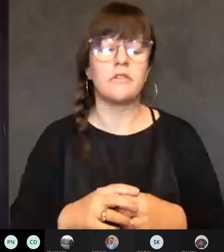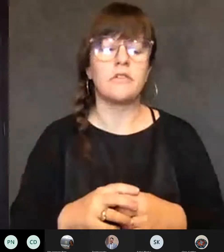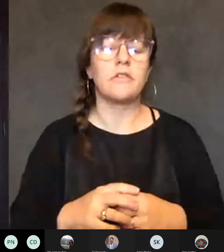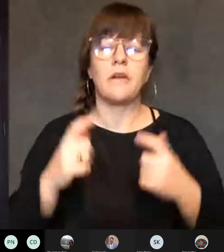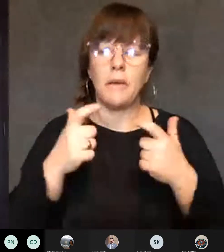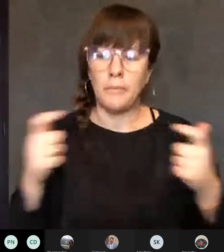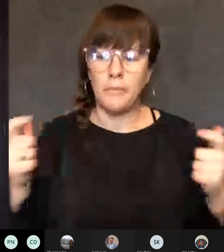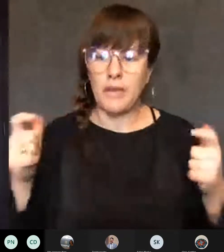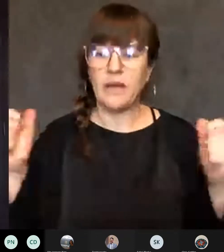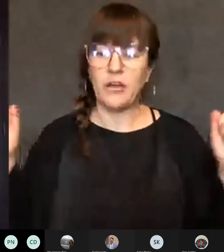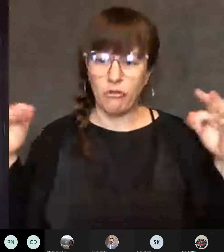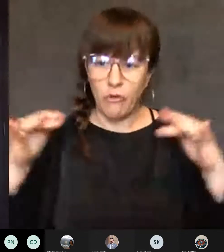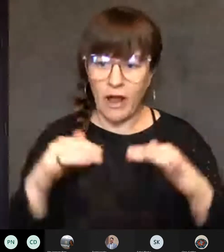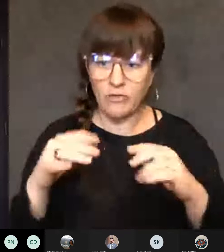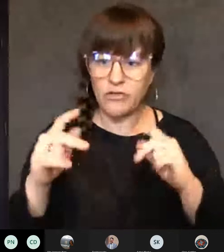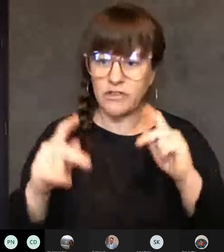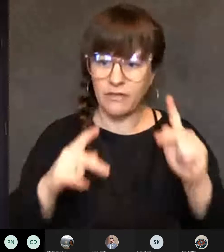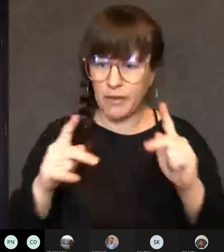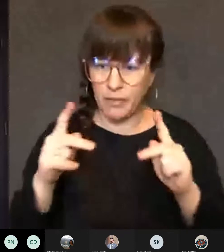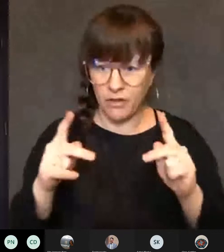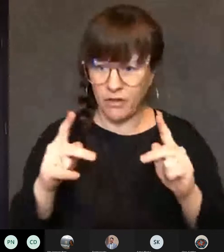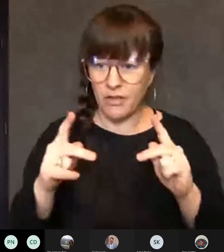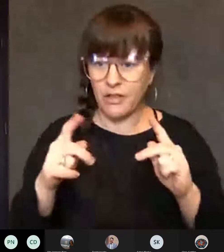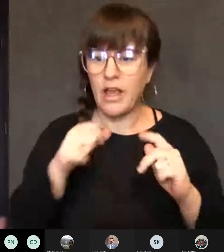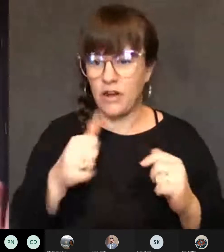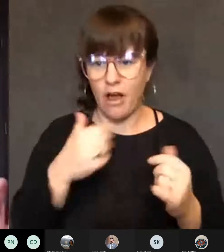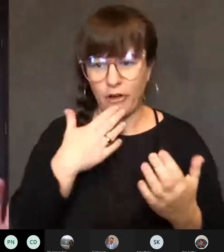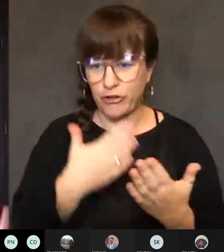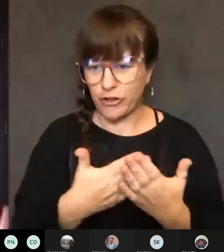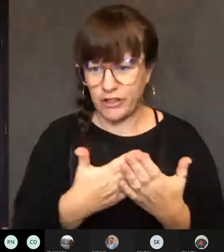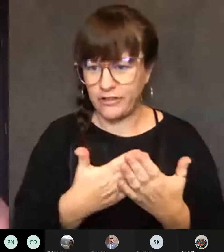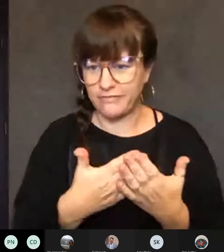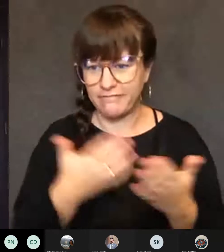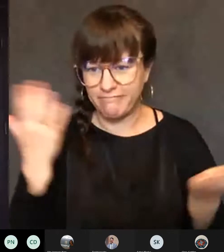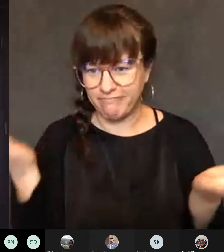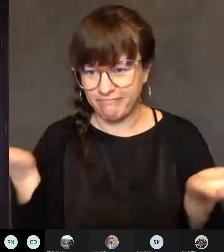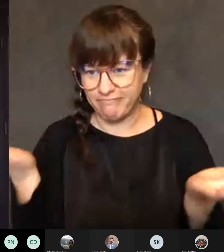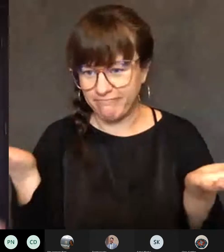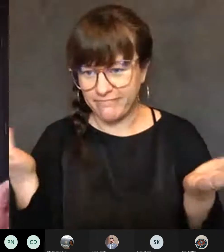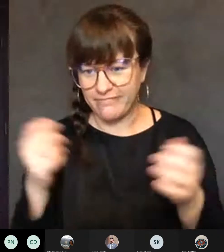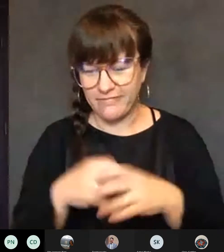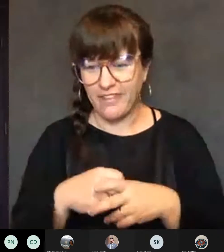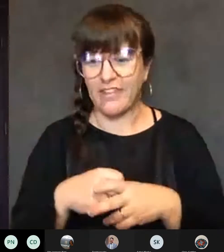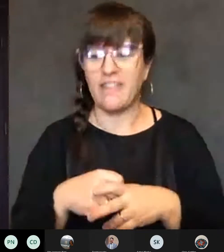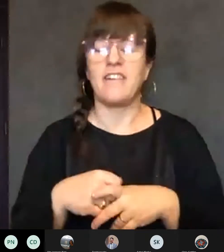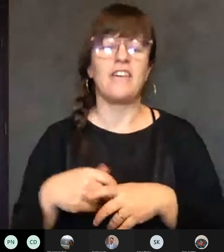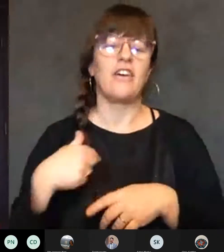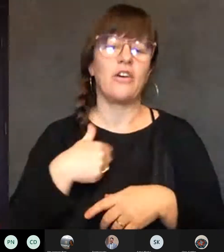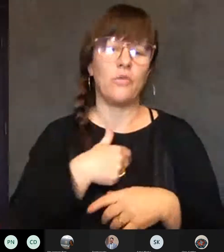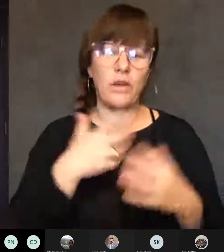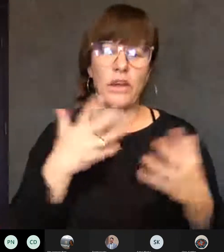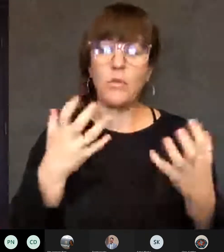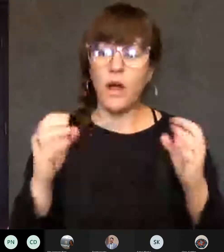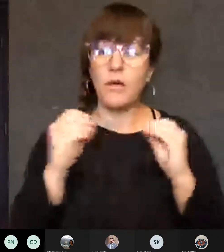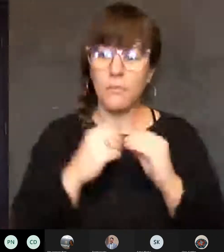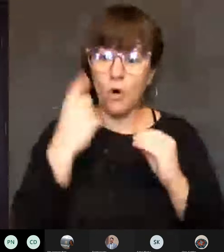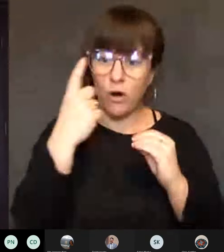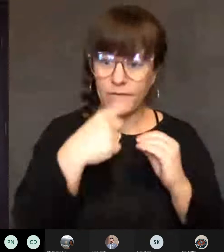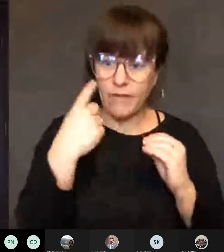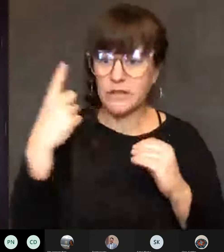really very good. We want to be able to have more face-to-face